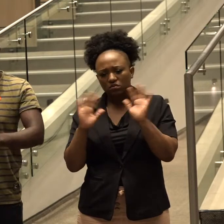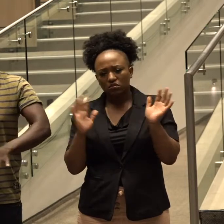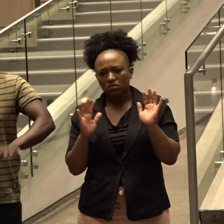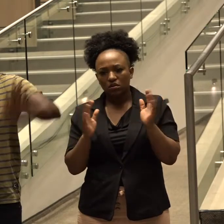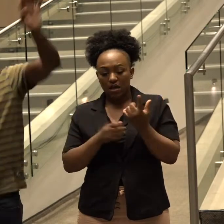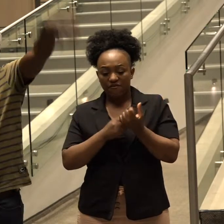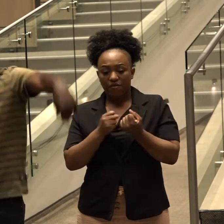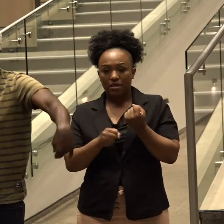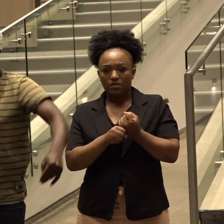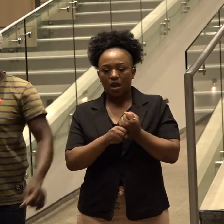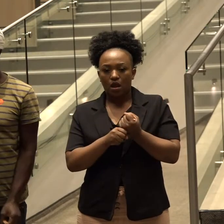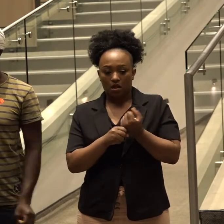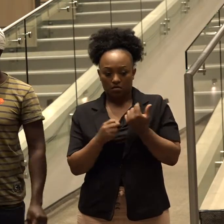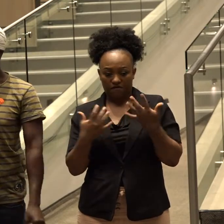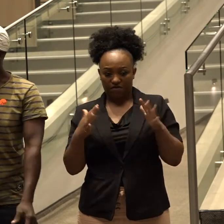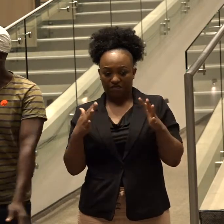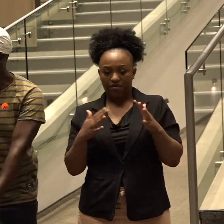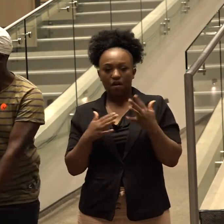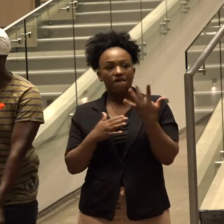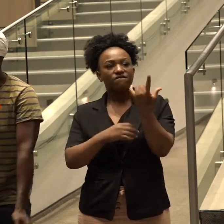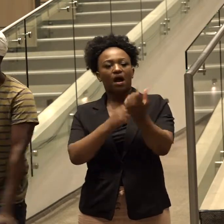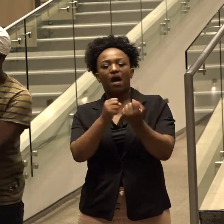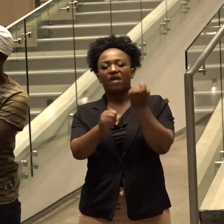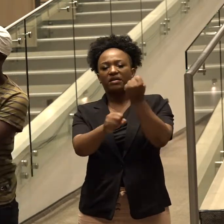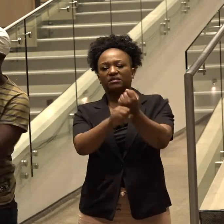are after five years